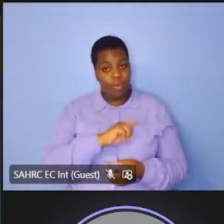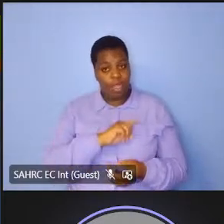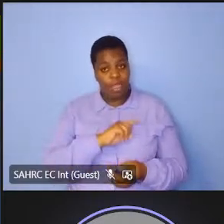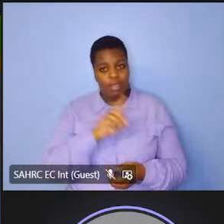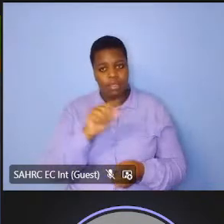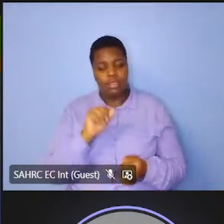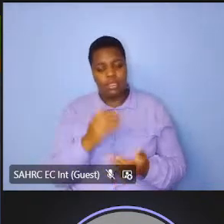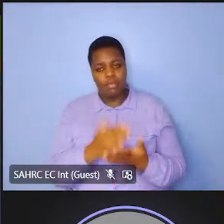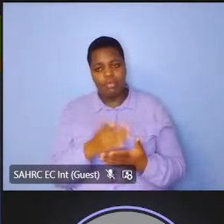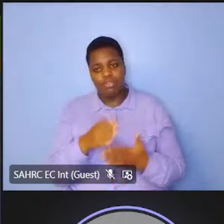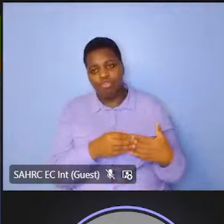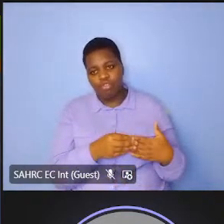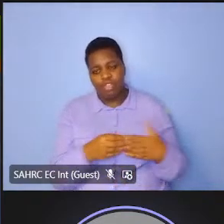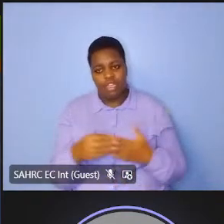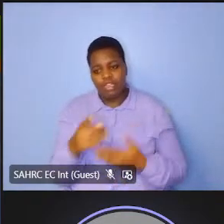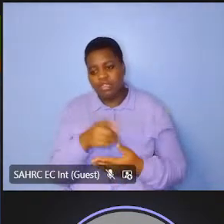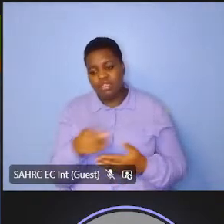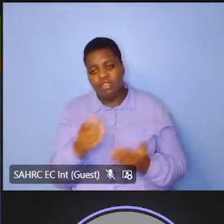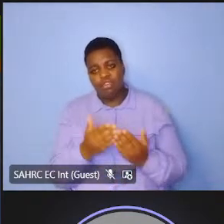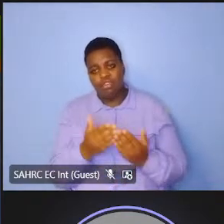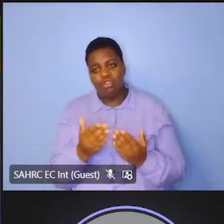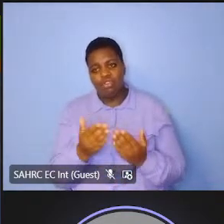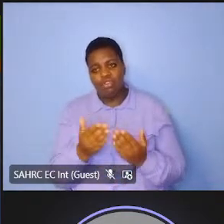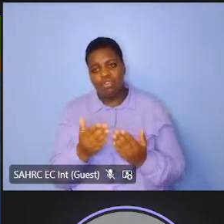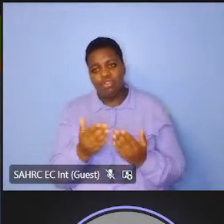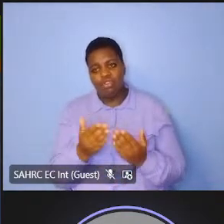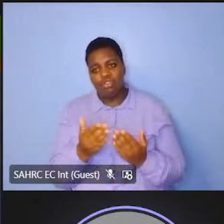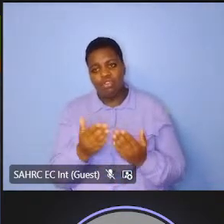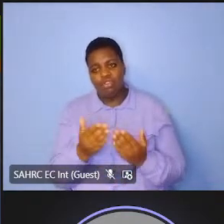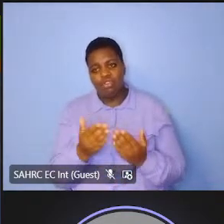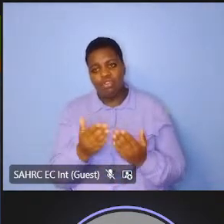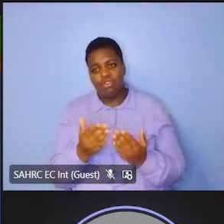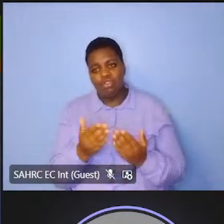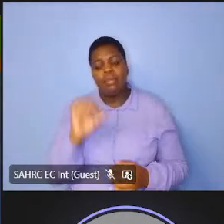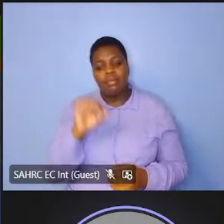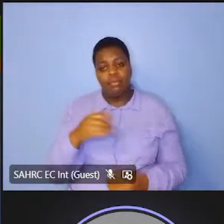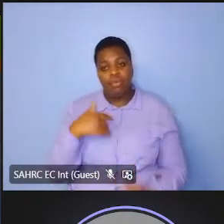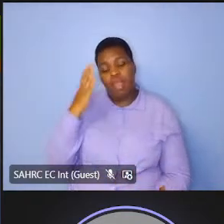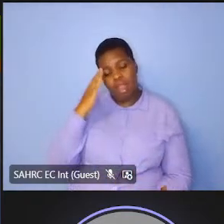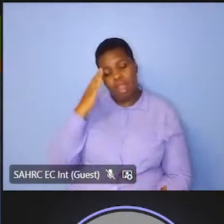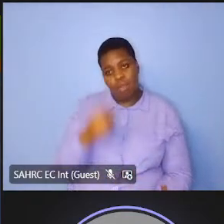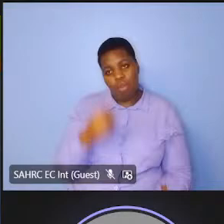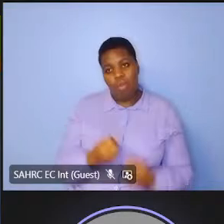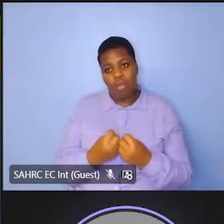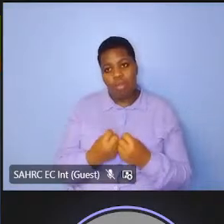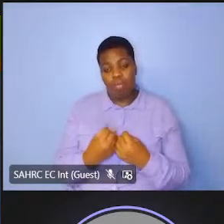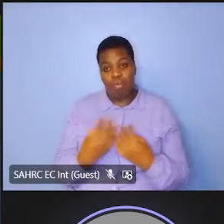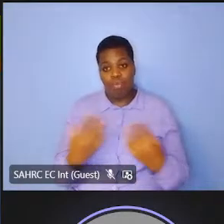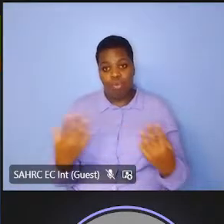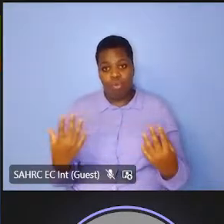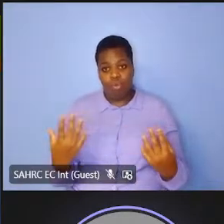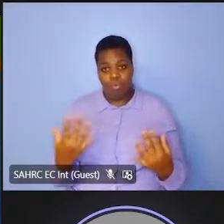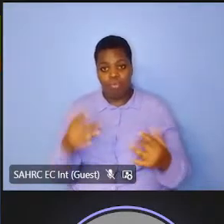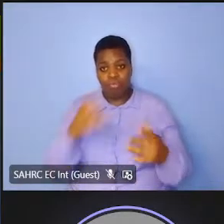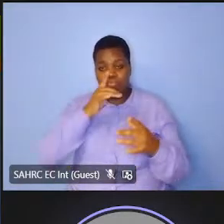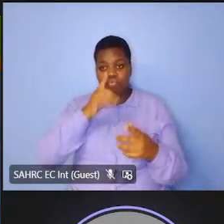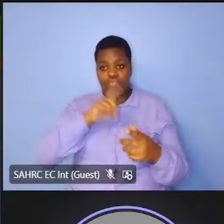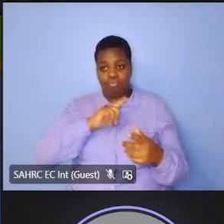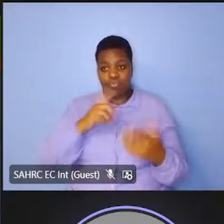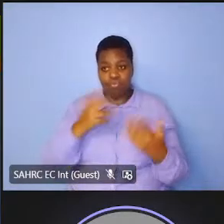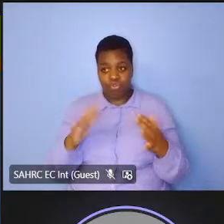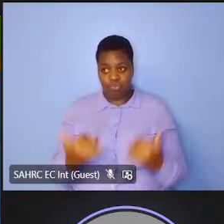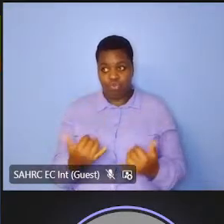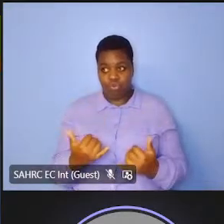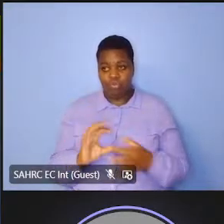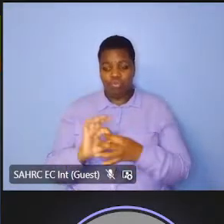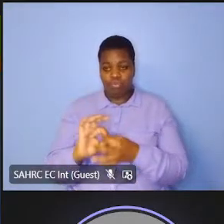on how their school code of conduct should be. And as we know, and as many panelists have told us today, in